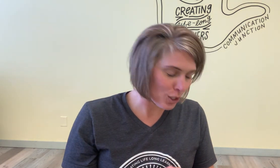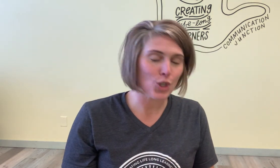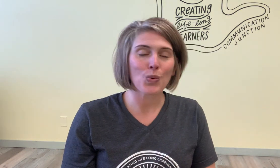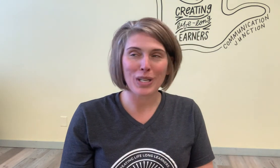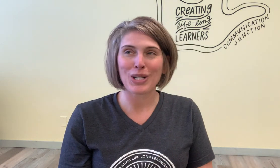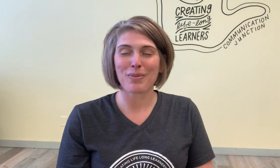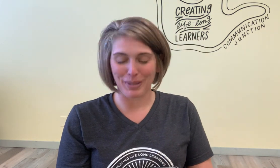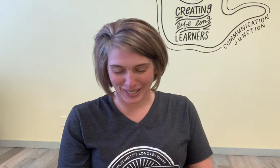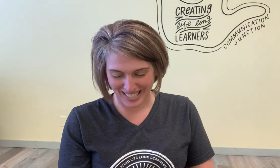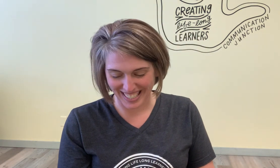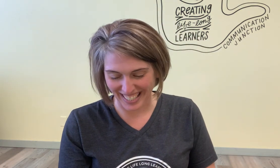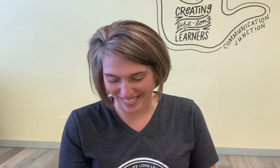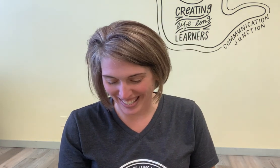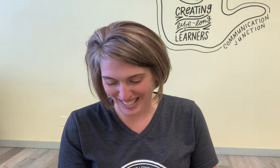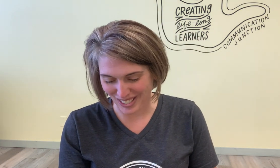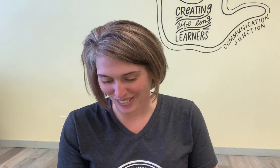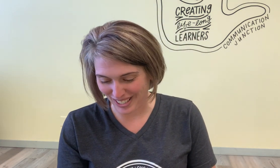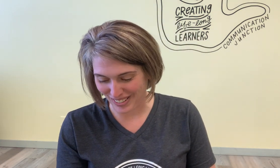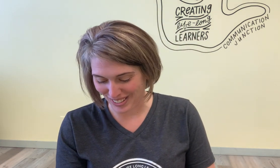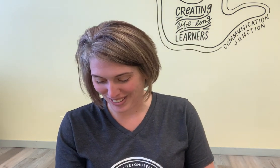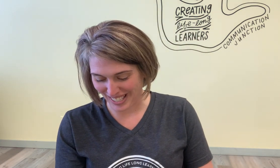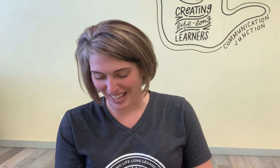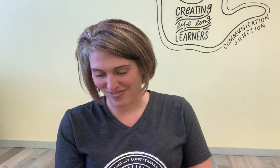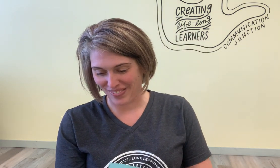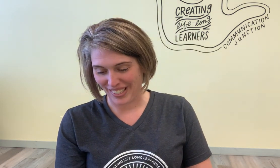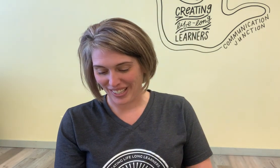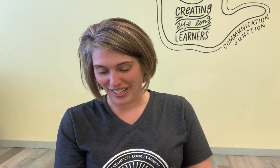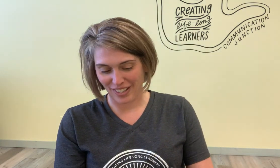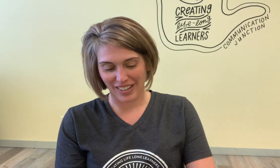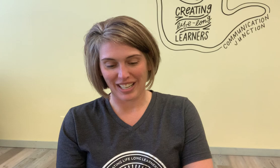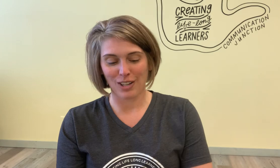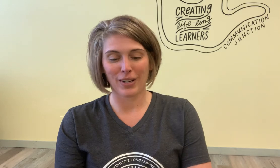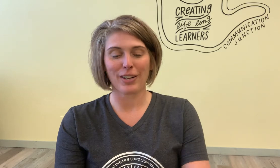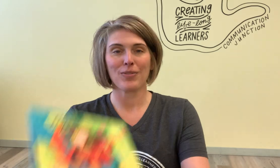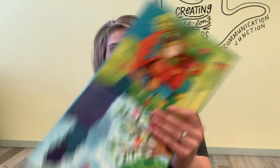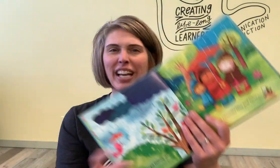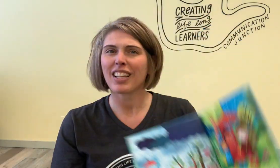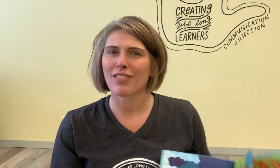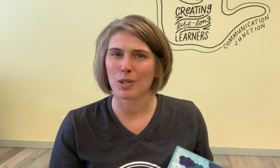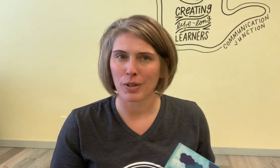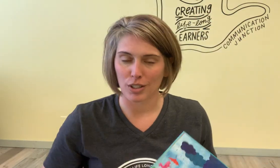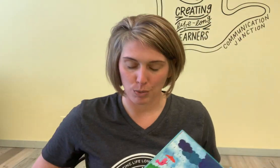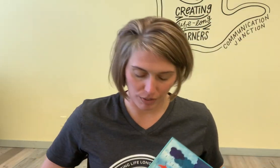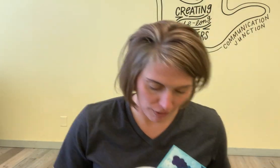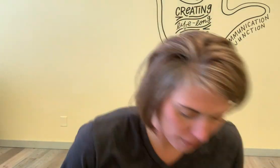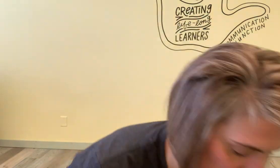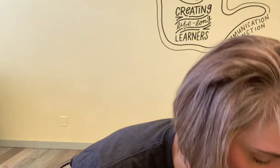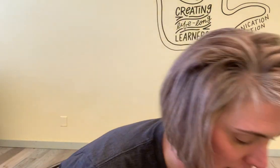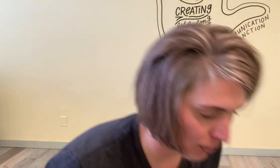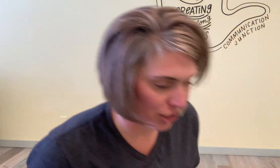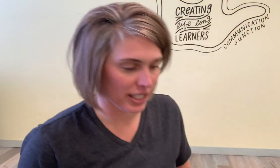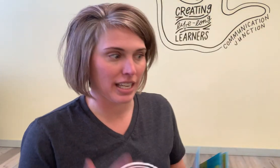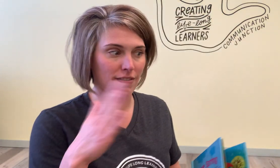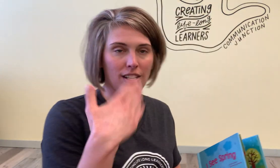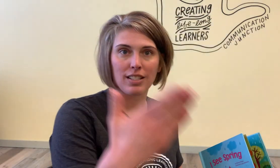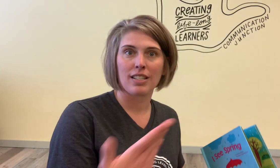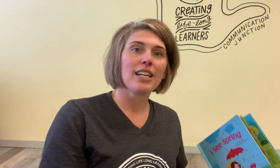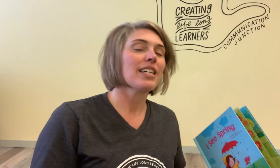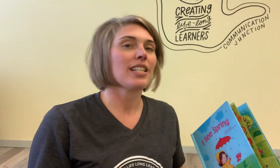Picture Window Books, allowing us to read it with you today. All right, here we go. I love this book. There's one for every season, which is kind of nice to